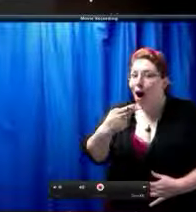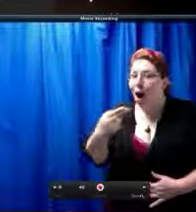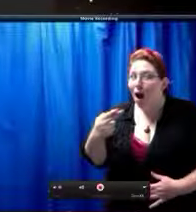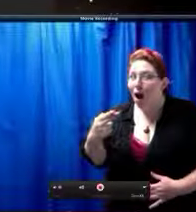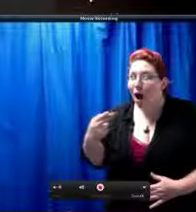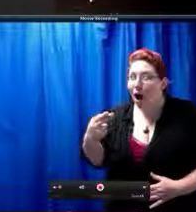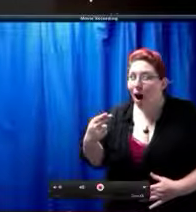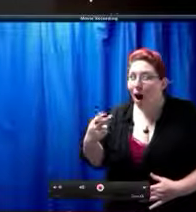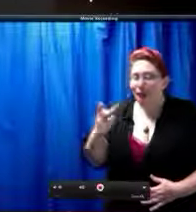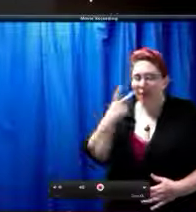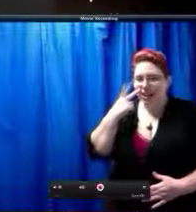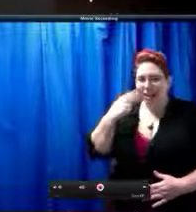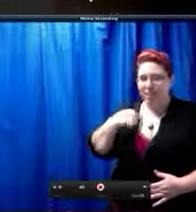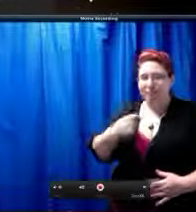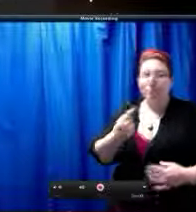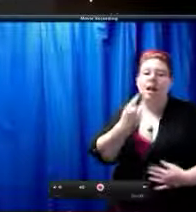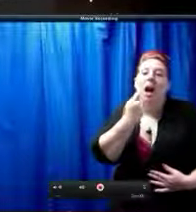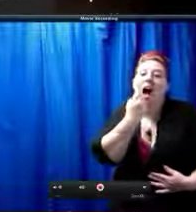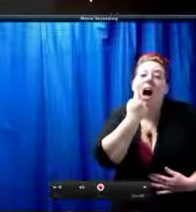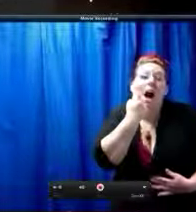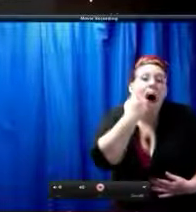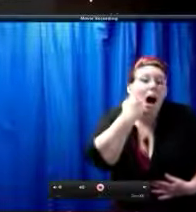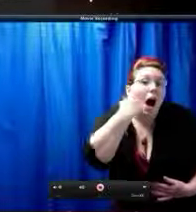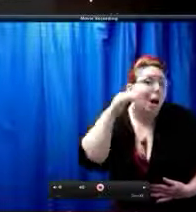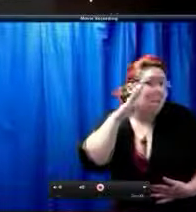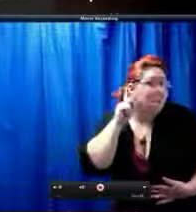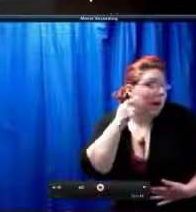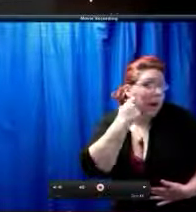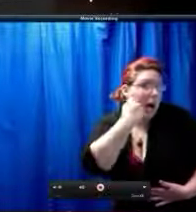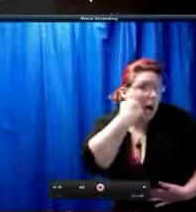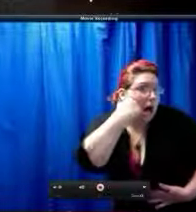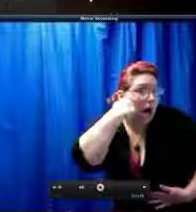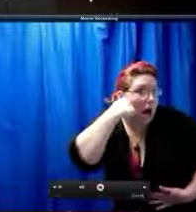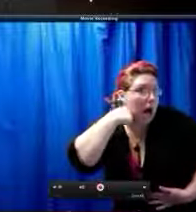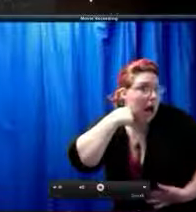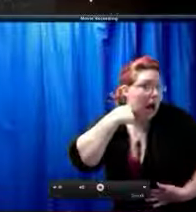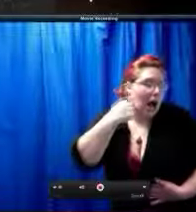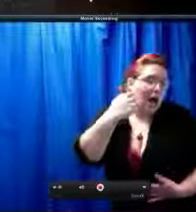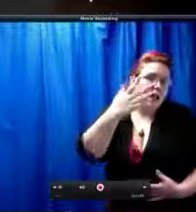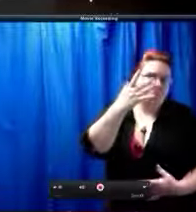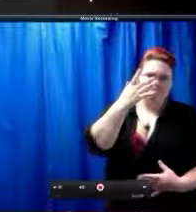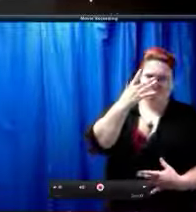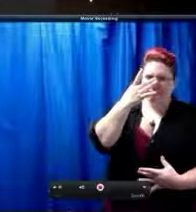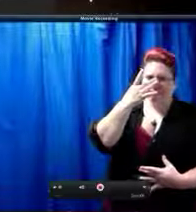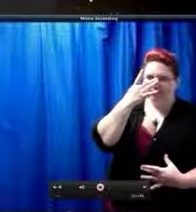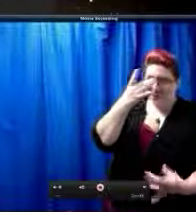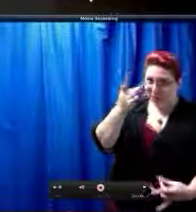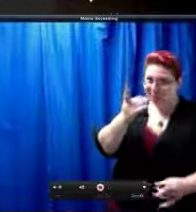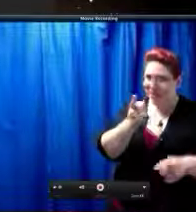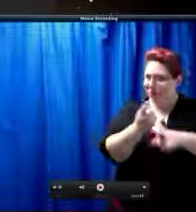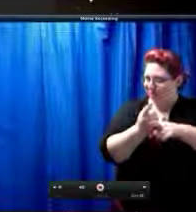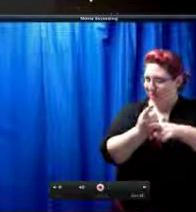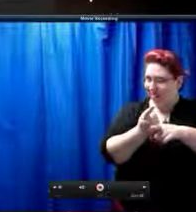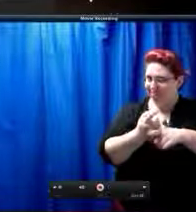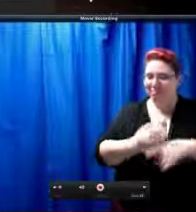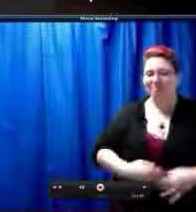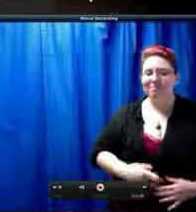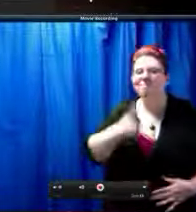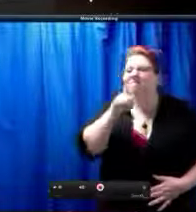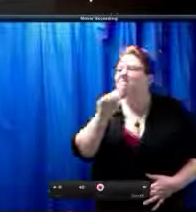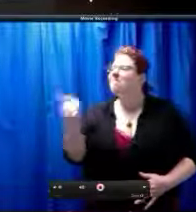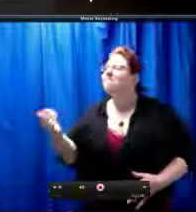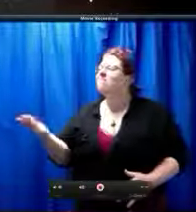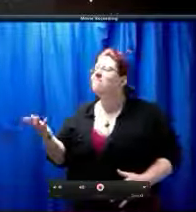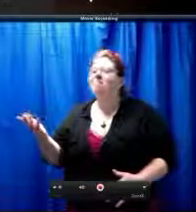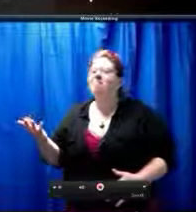I can see all the way back to the back of the throat? Yeah. That's really pretty interesting, right? Yes. All right. Who else? You want to see?